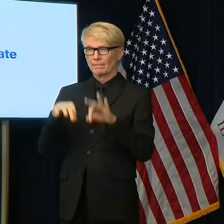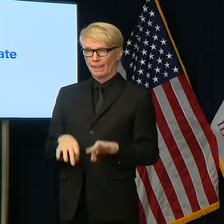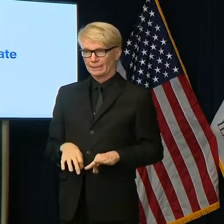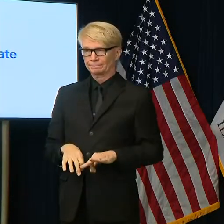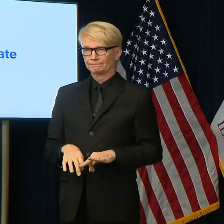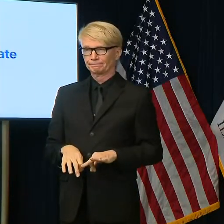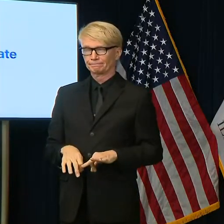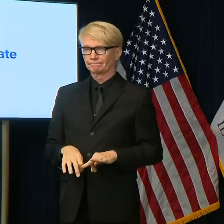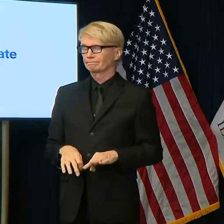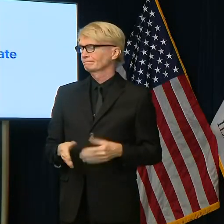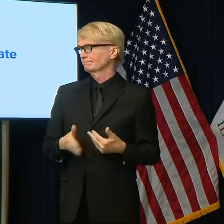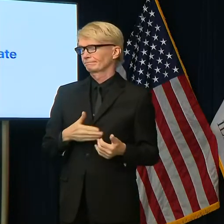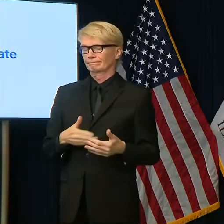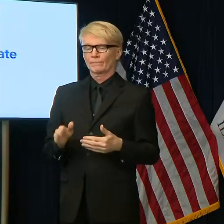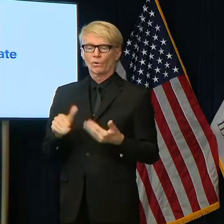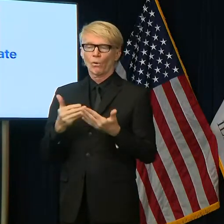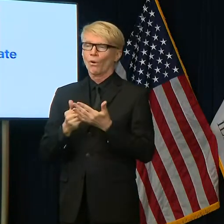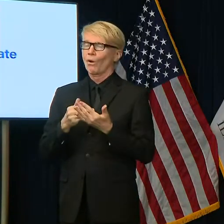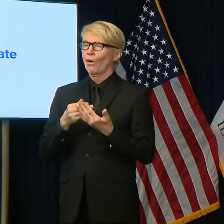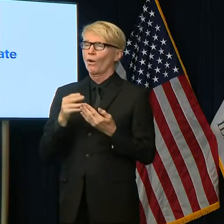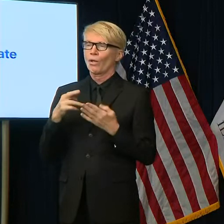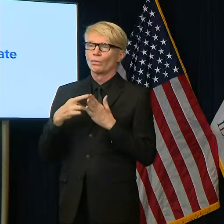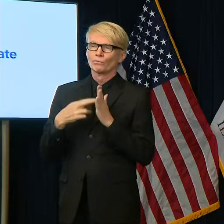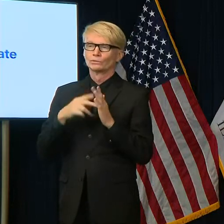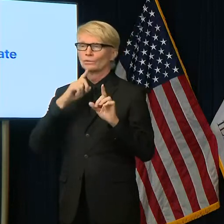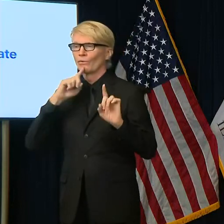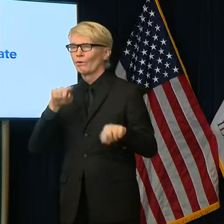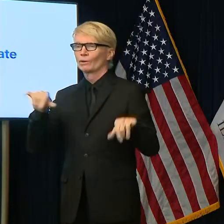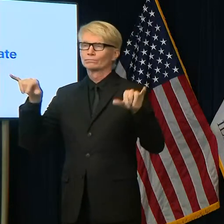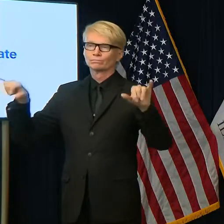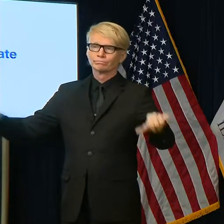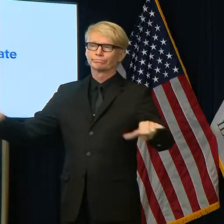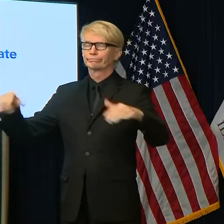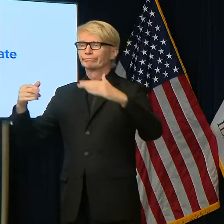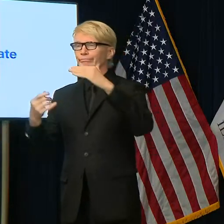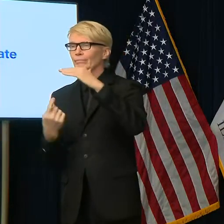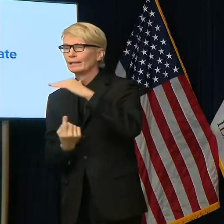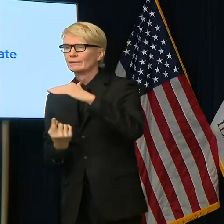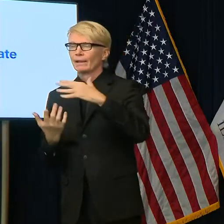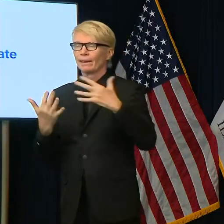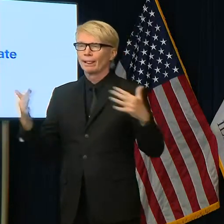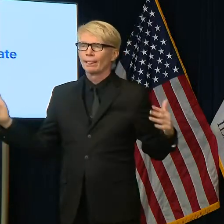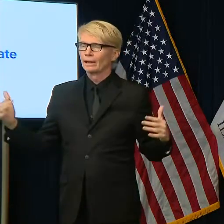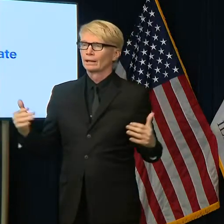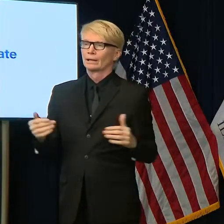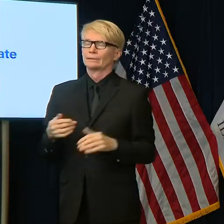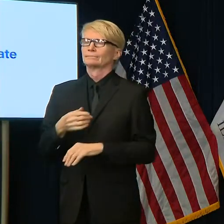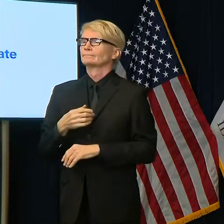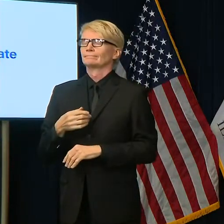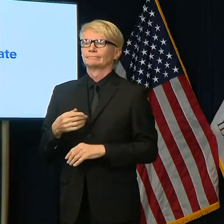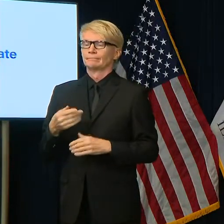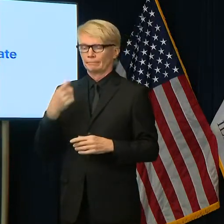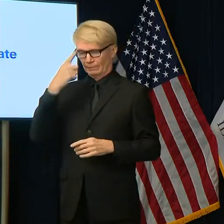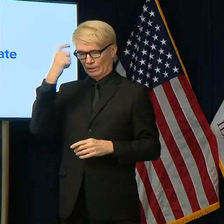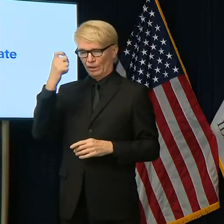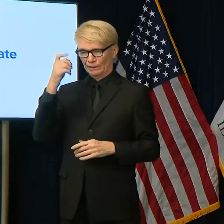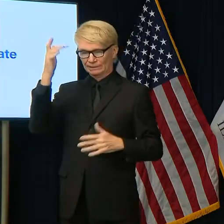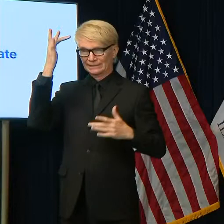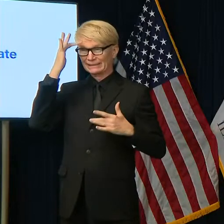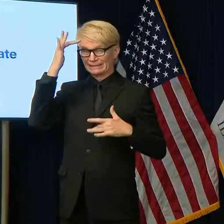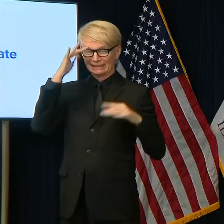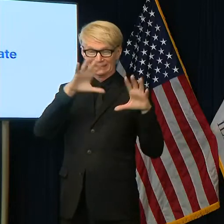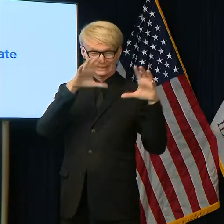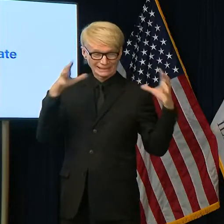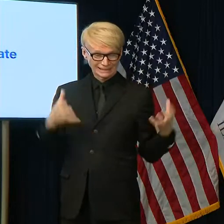we do, even if we put all the mitigations in the world in, sometimes because of the prevalence of the disease, because we don't exactly know